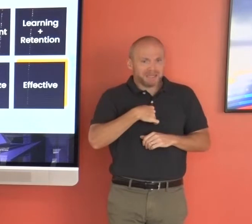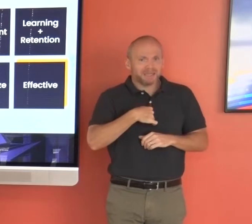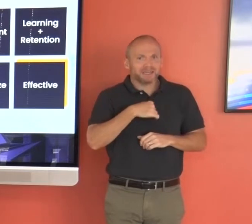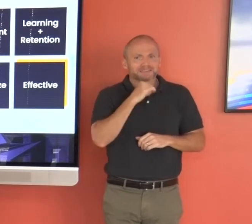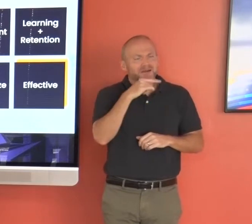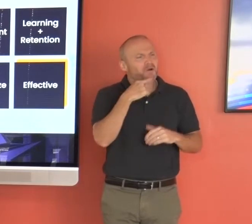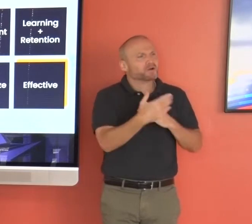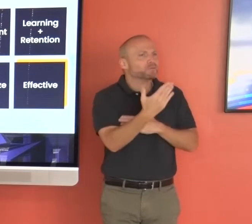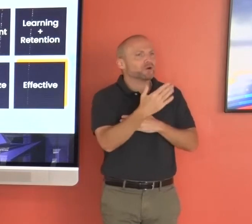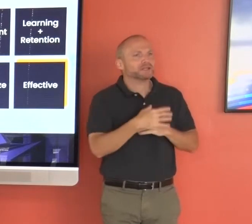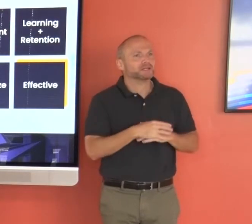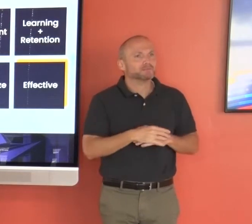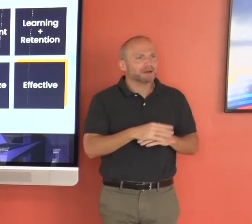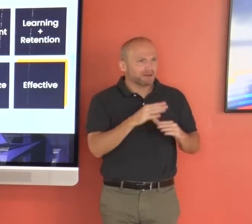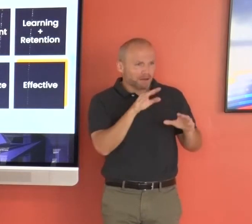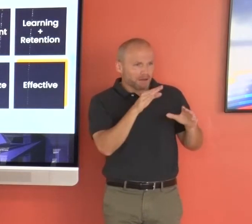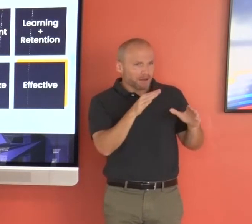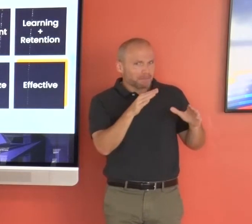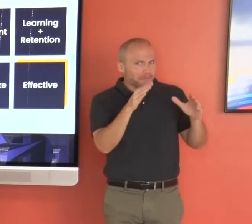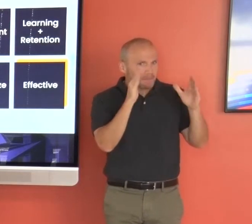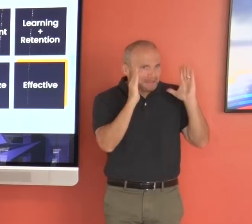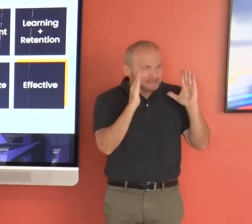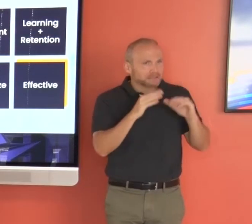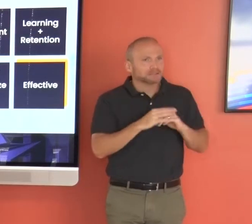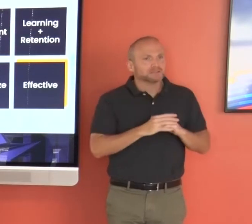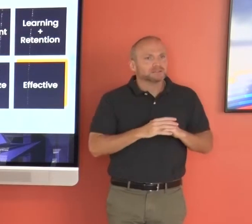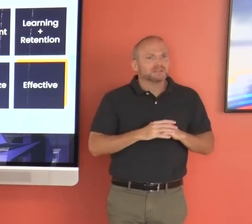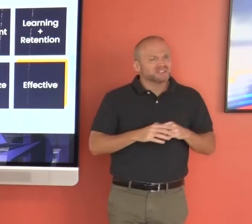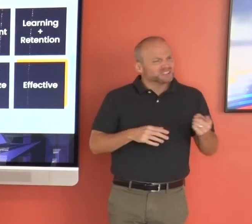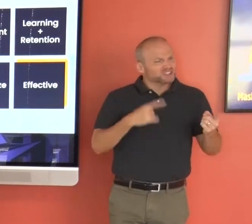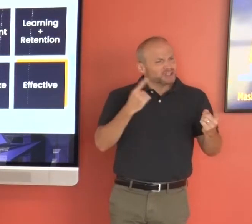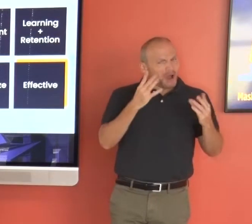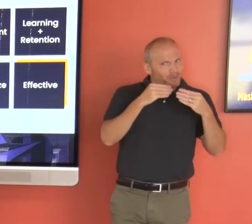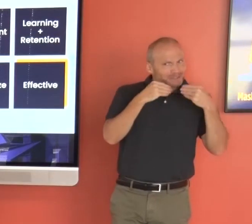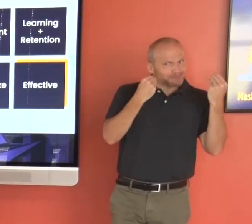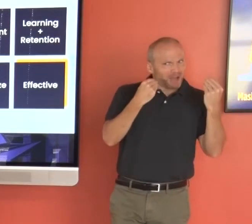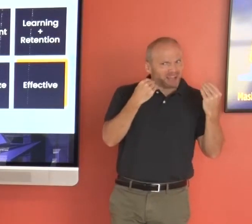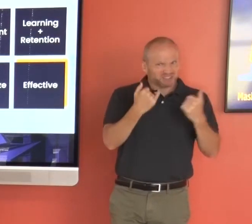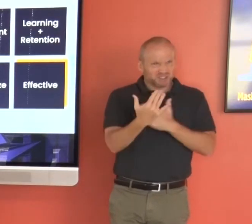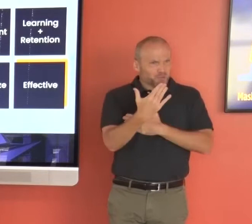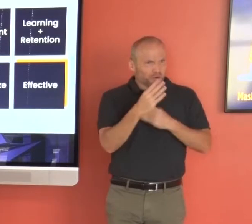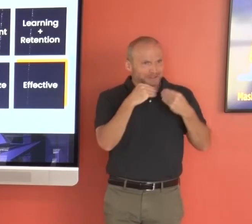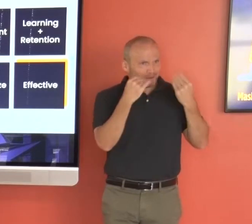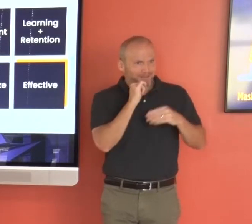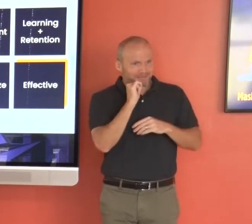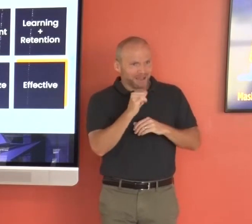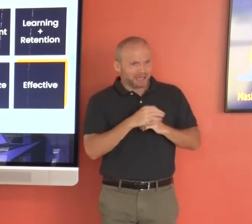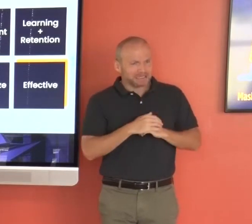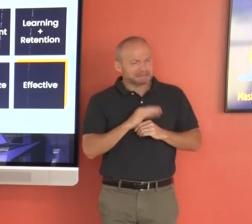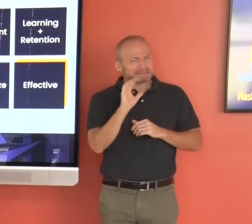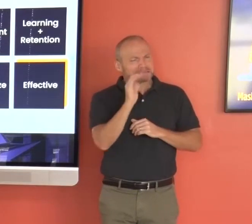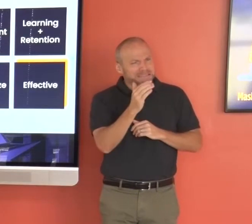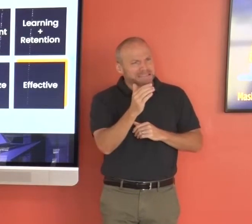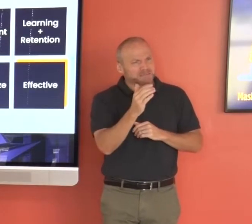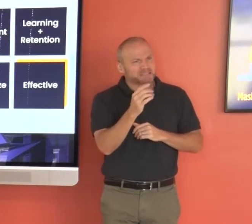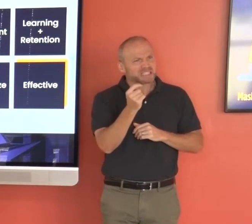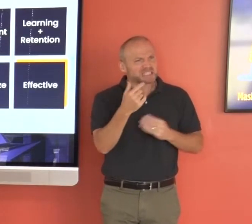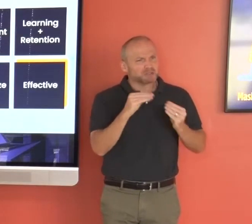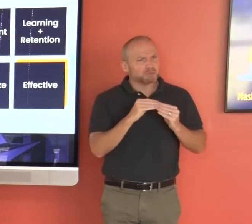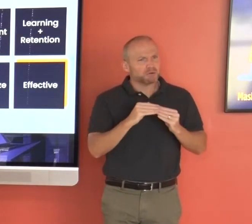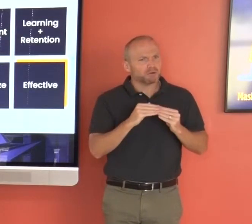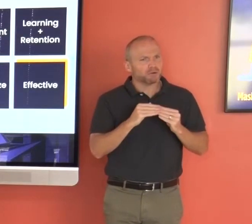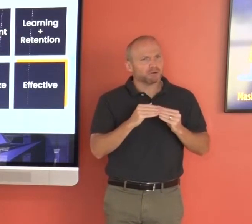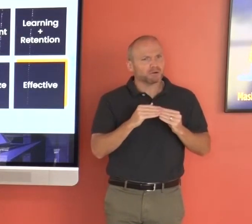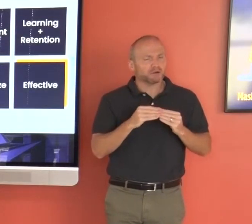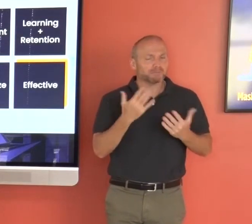good morning, but I'm listening to see, you know, she always smiles. She wasn't smiling this morning. She seems a little bit heavier. Is